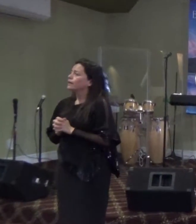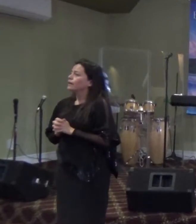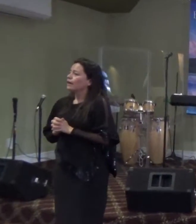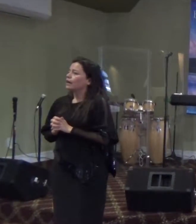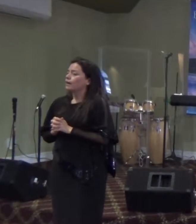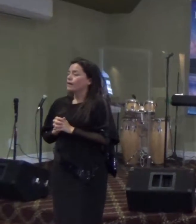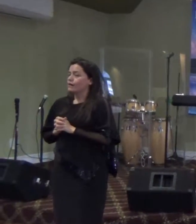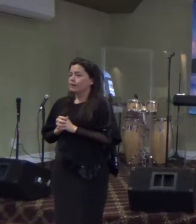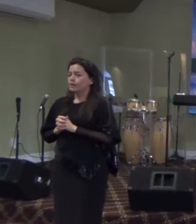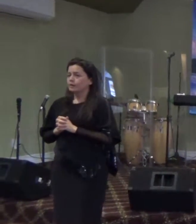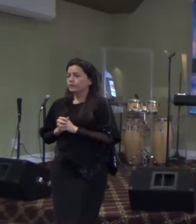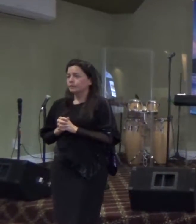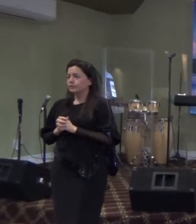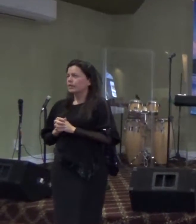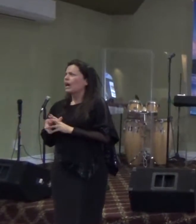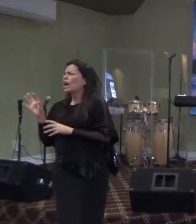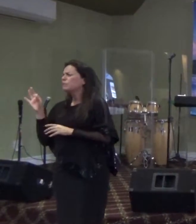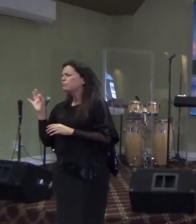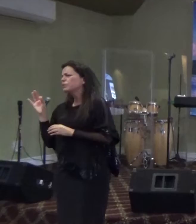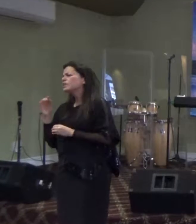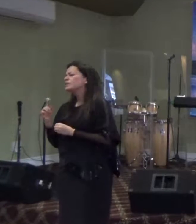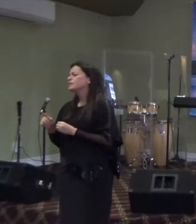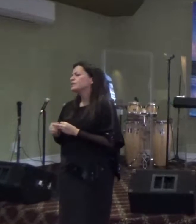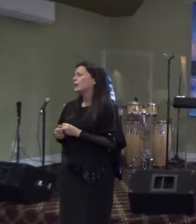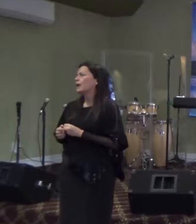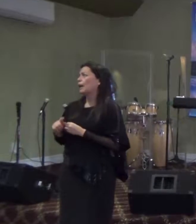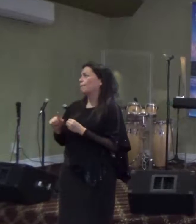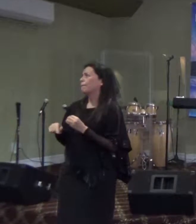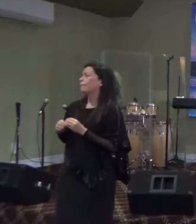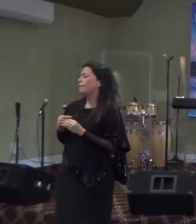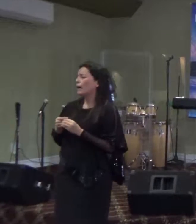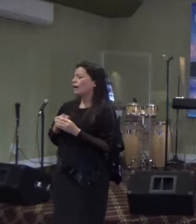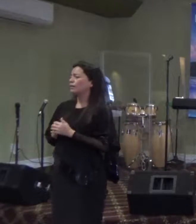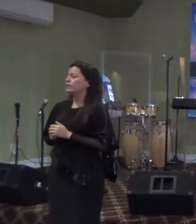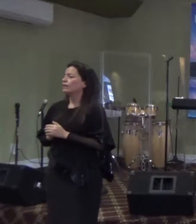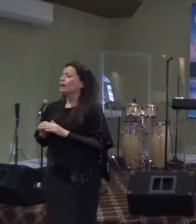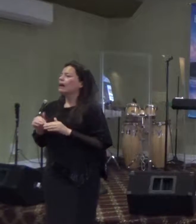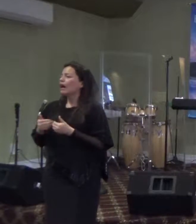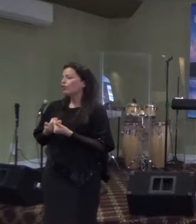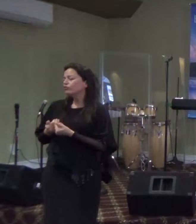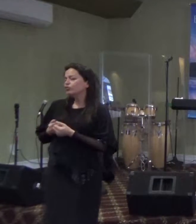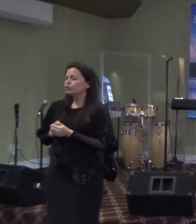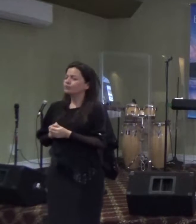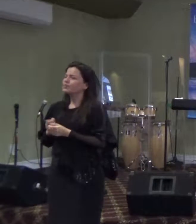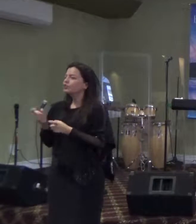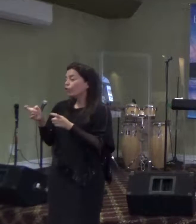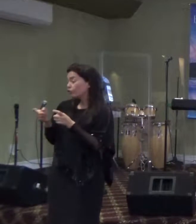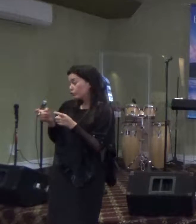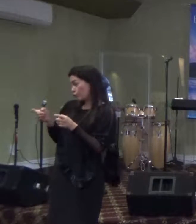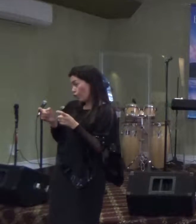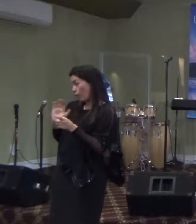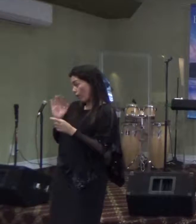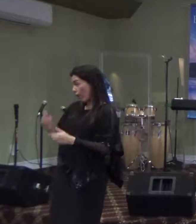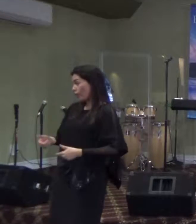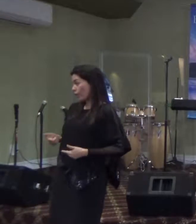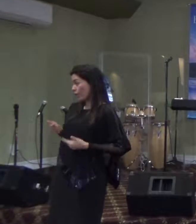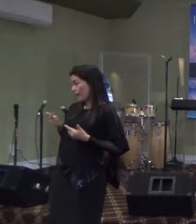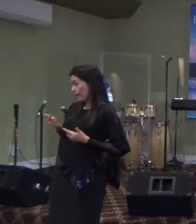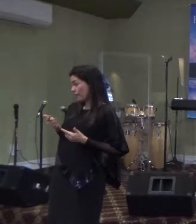la administración de la vida the administration of life en el propósito de Dios. and the purpose of God.